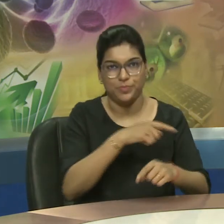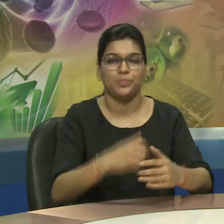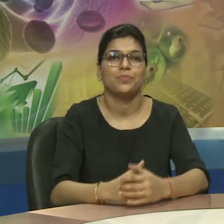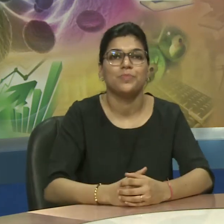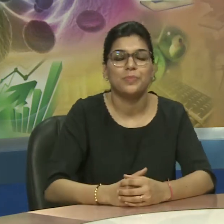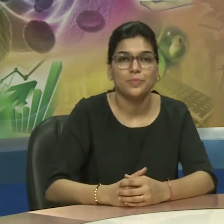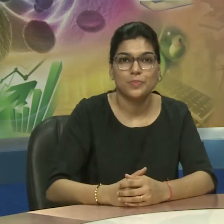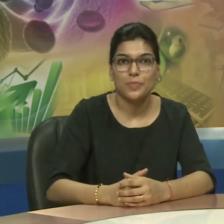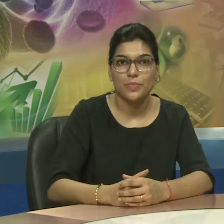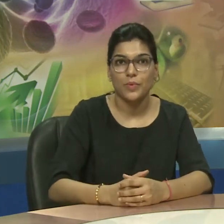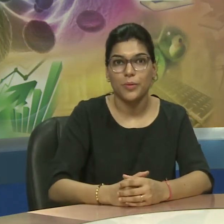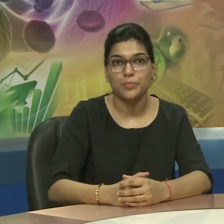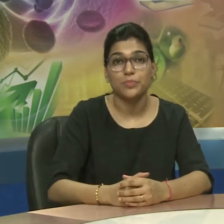policy.